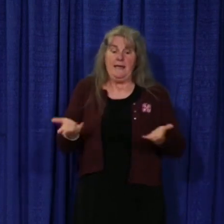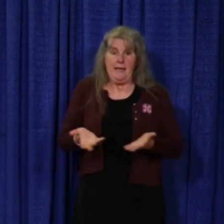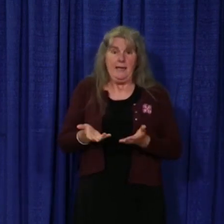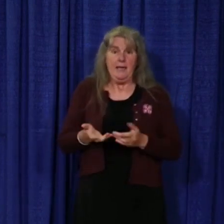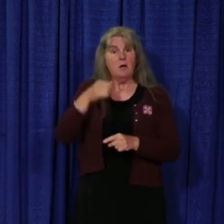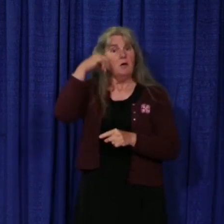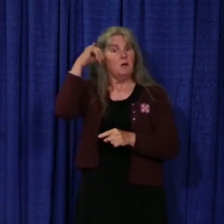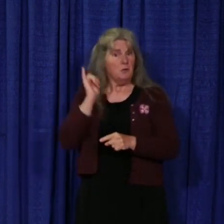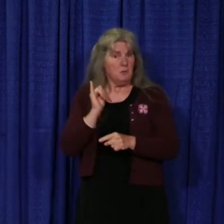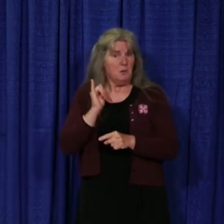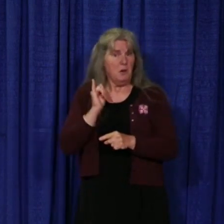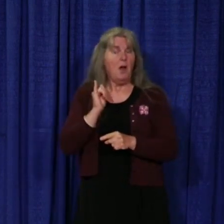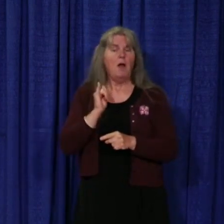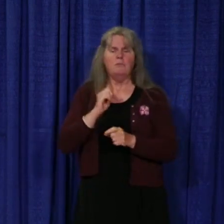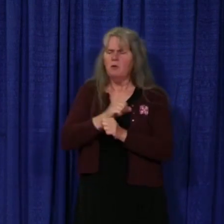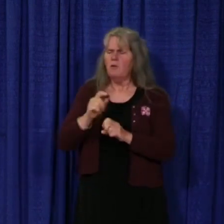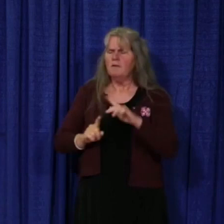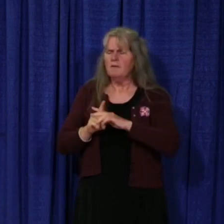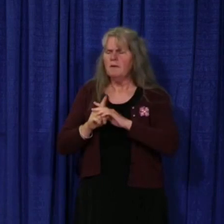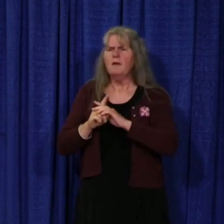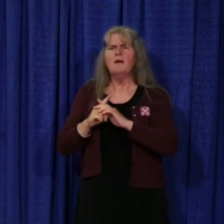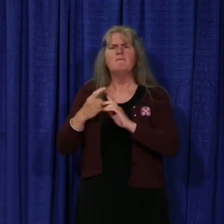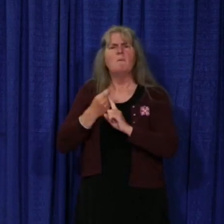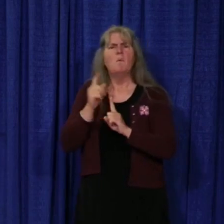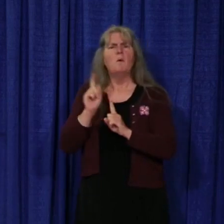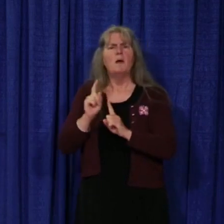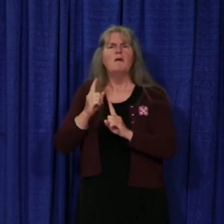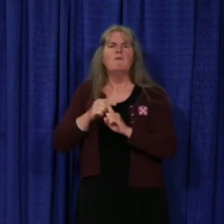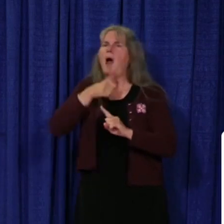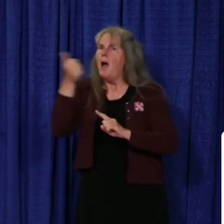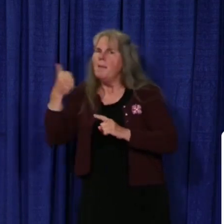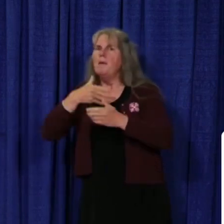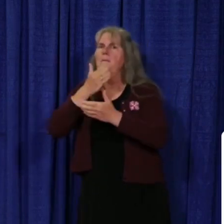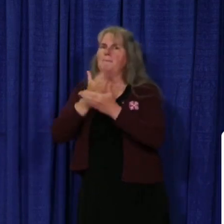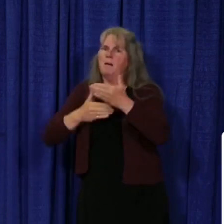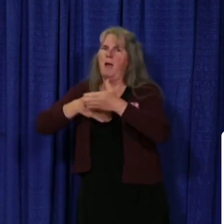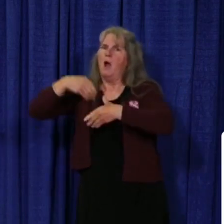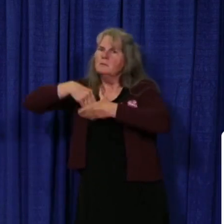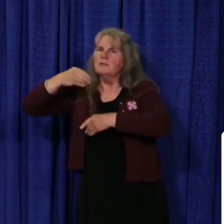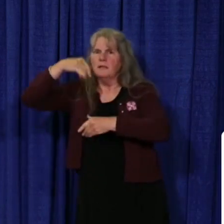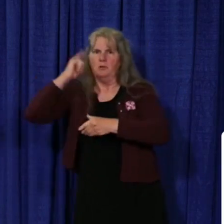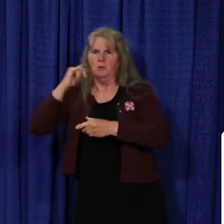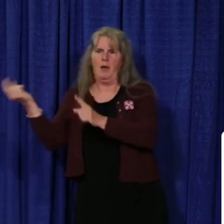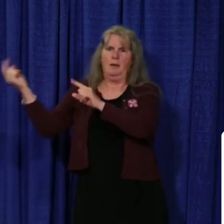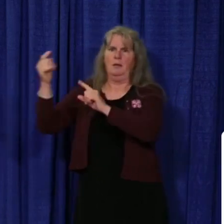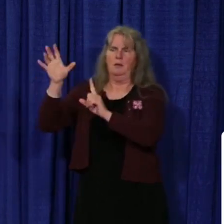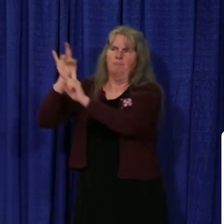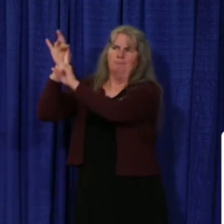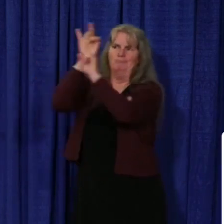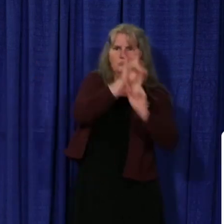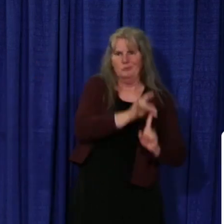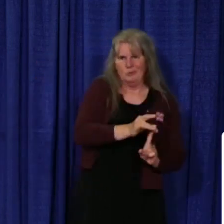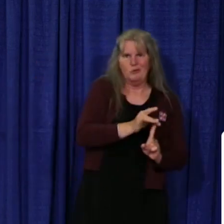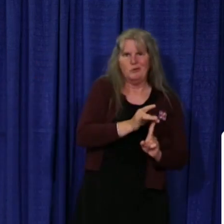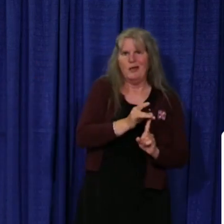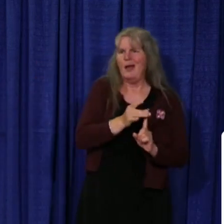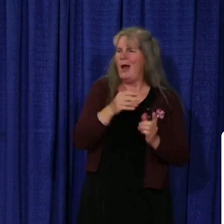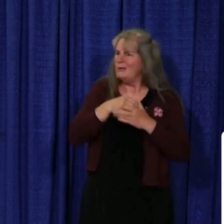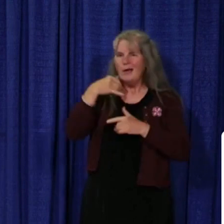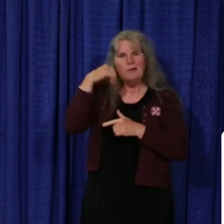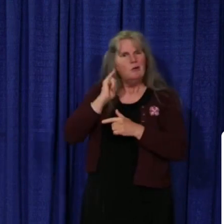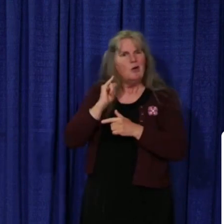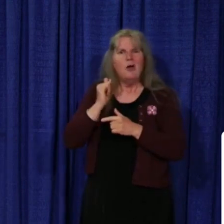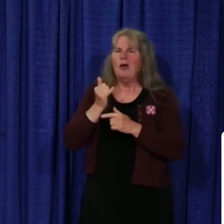from people returning to the Yukon. That is to say, all of our cases, they were contracted outside